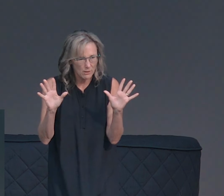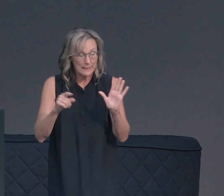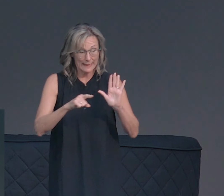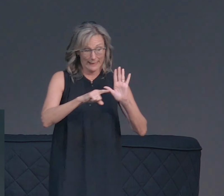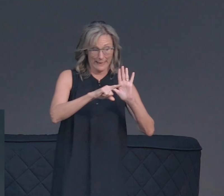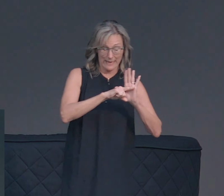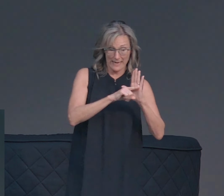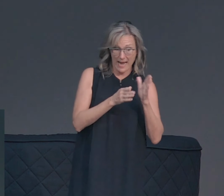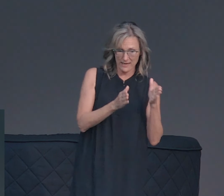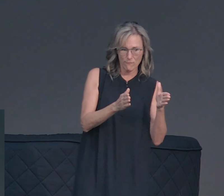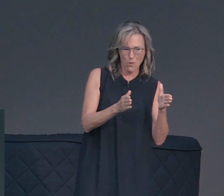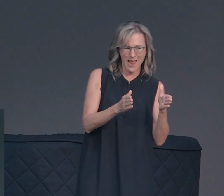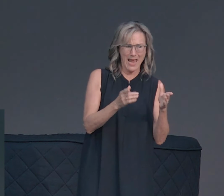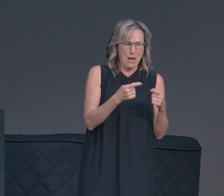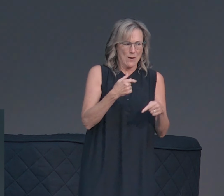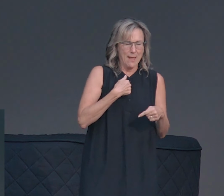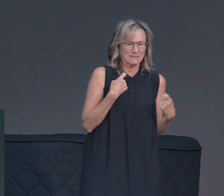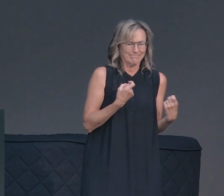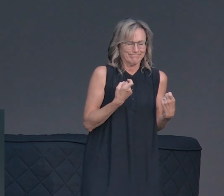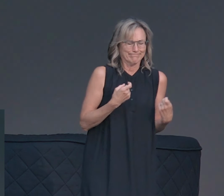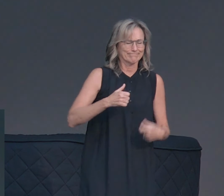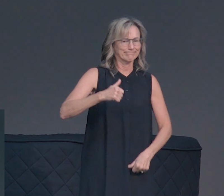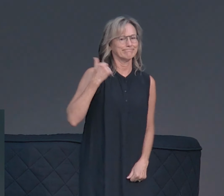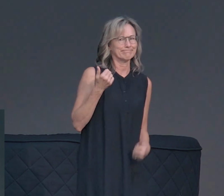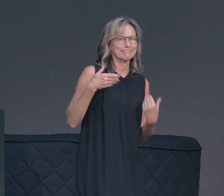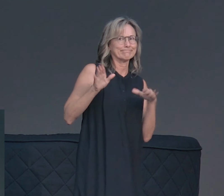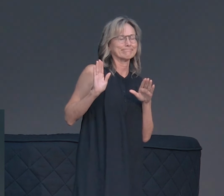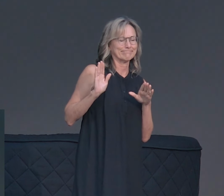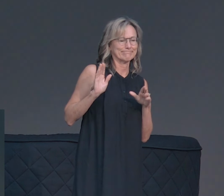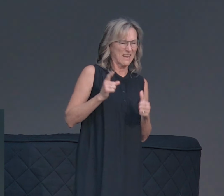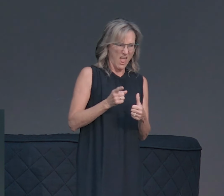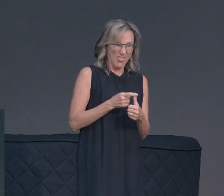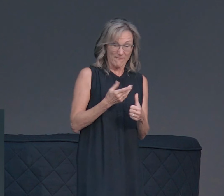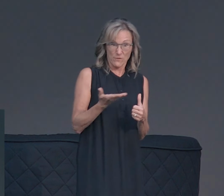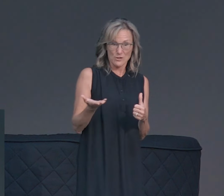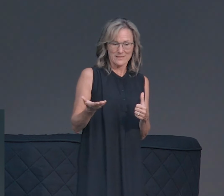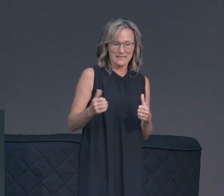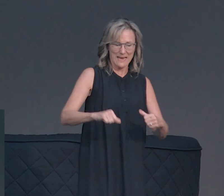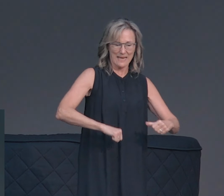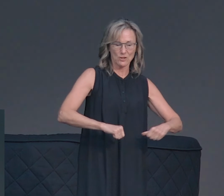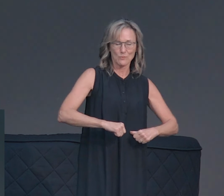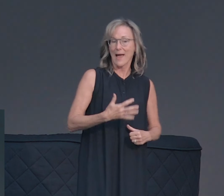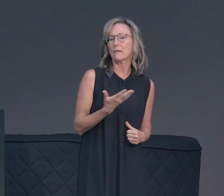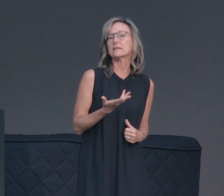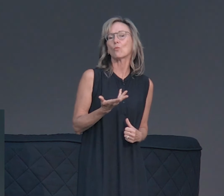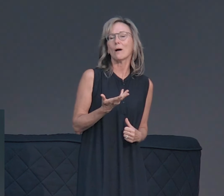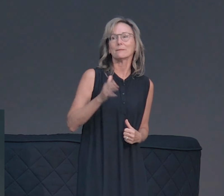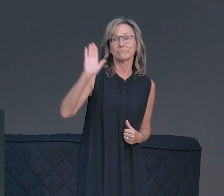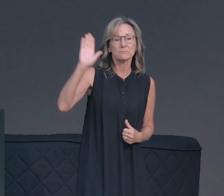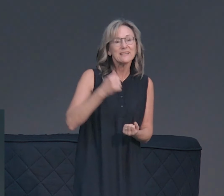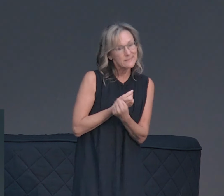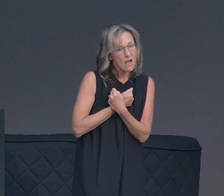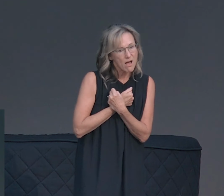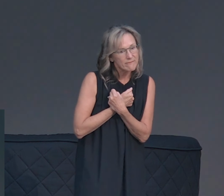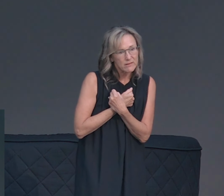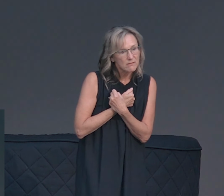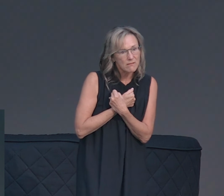when you're in sin and refusing to surrender, the first thing you begin doubting is God's love.